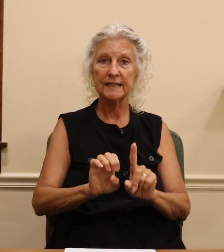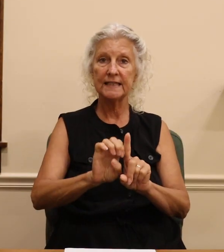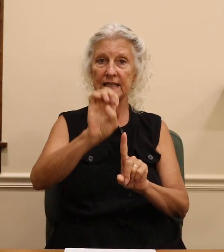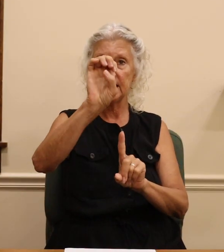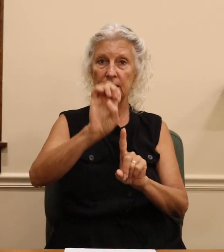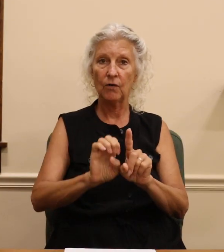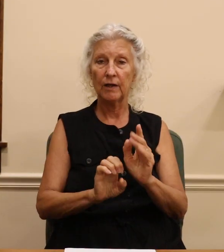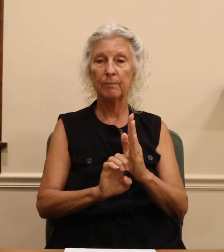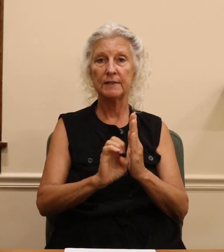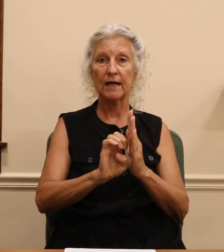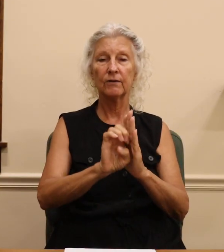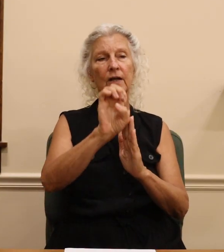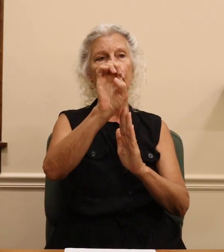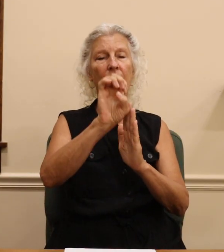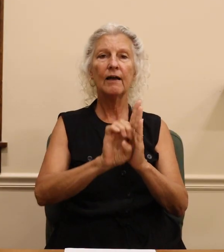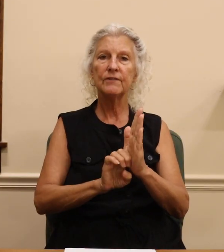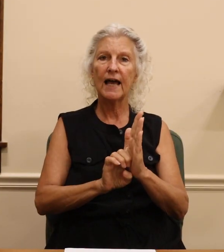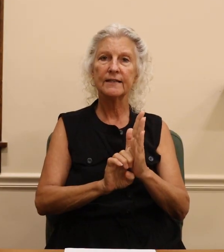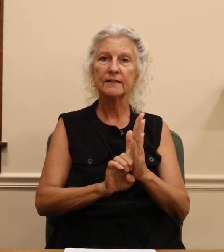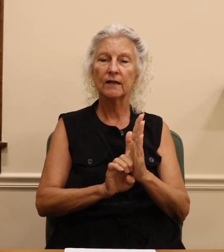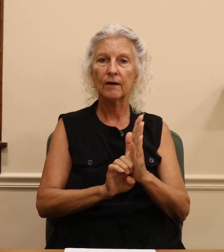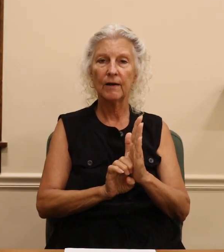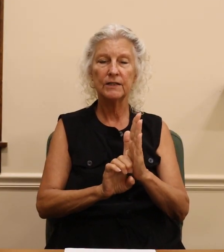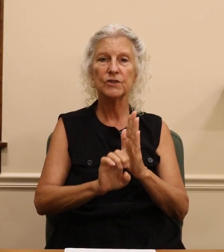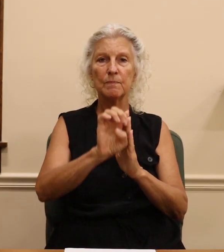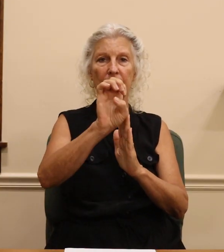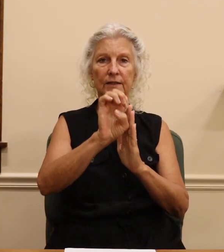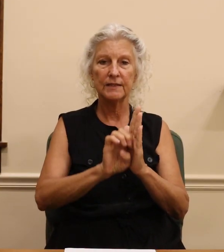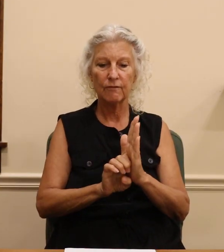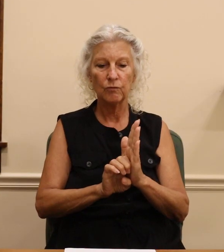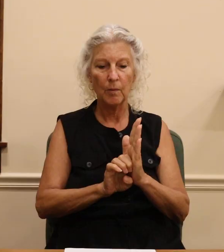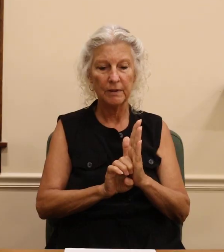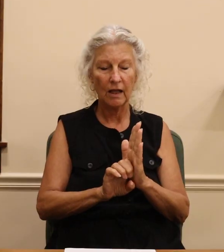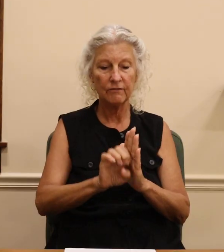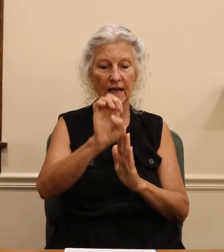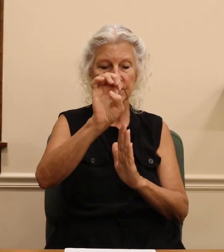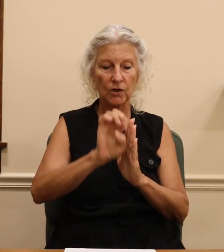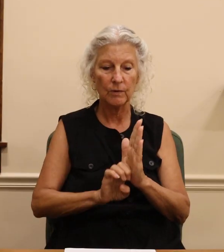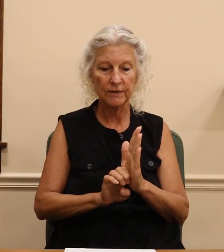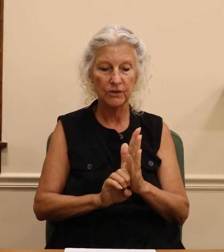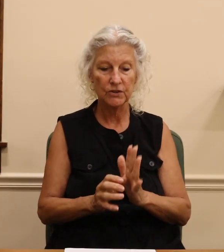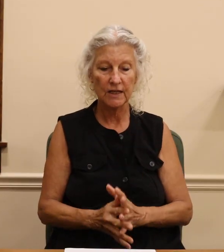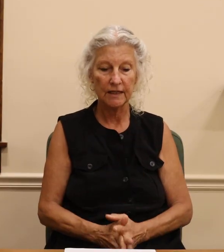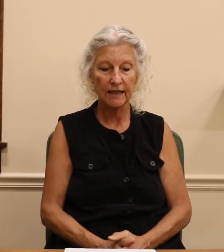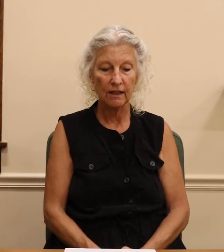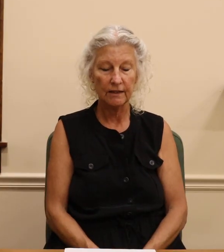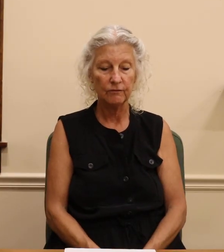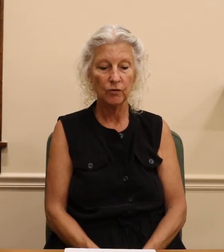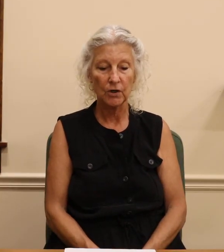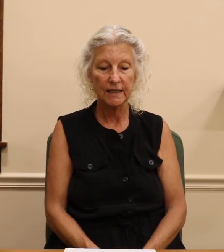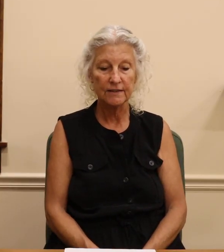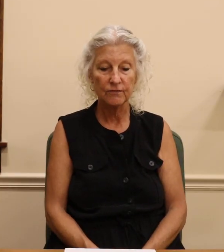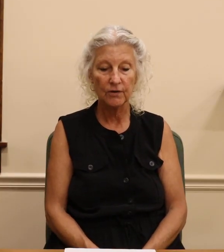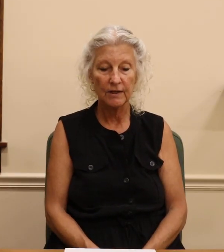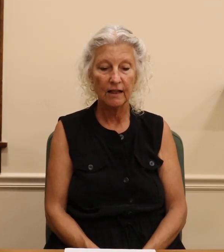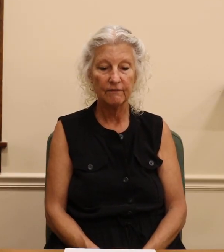is the E going up and down. I'll have to ask, I just met a deaf woman. I'll have to ask her what your sign in Florida is for